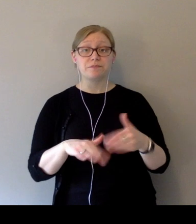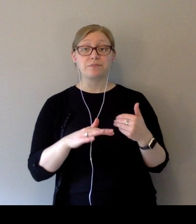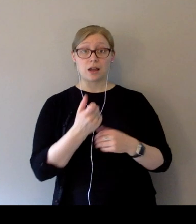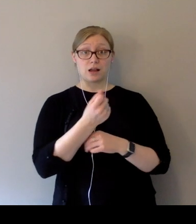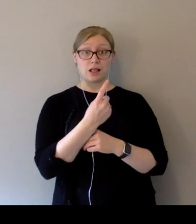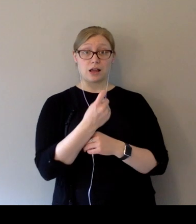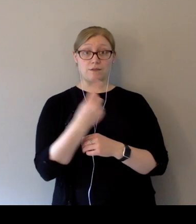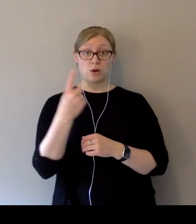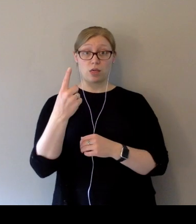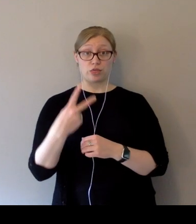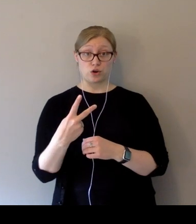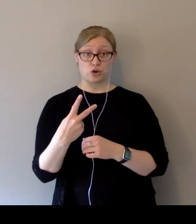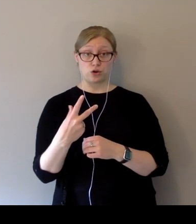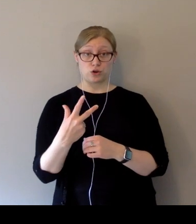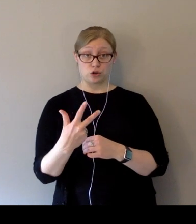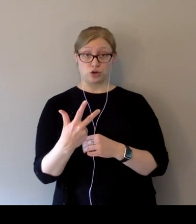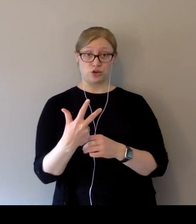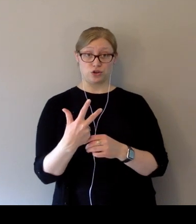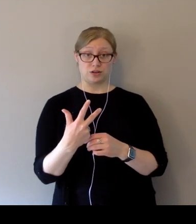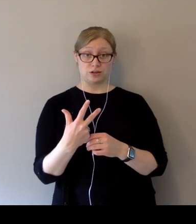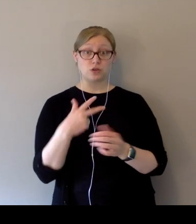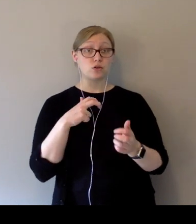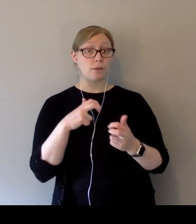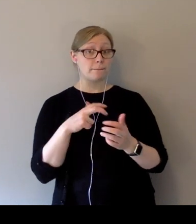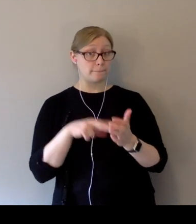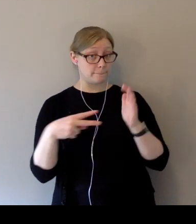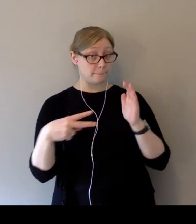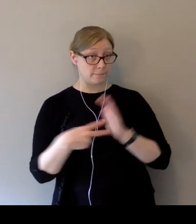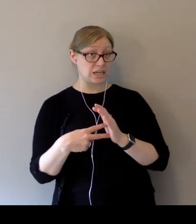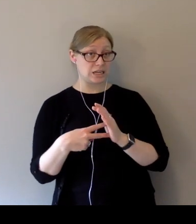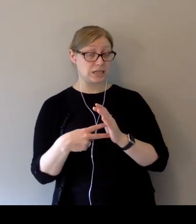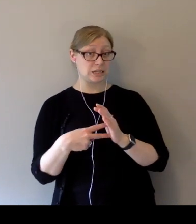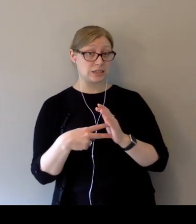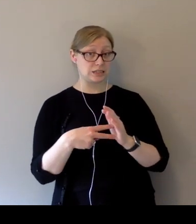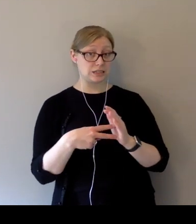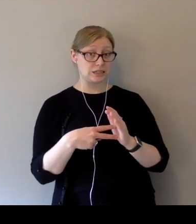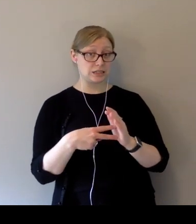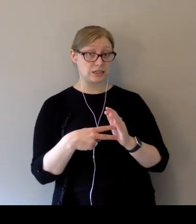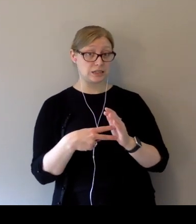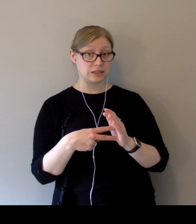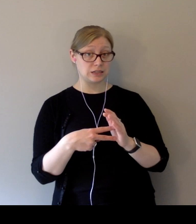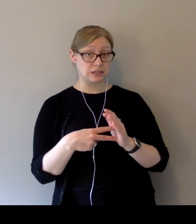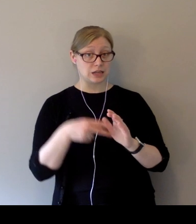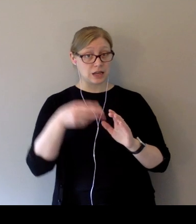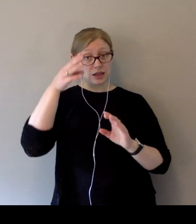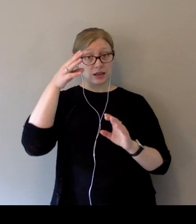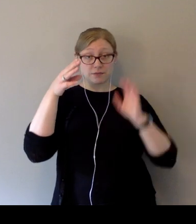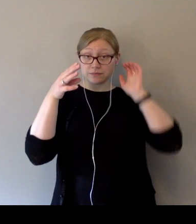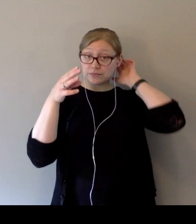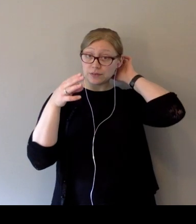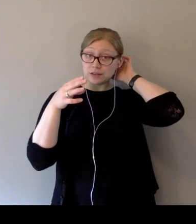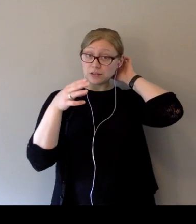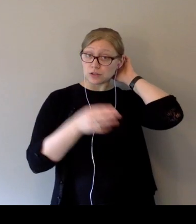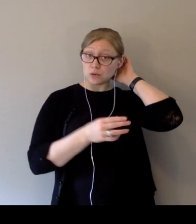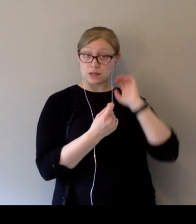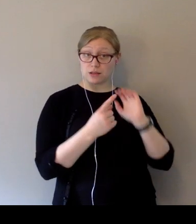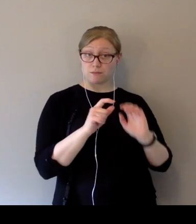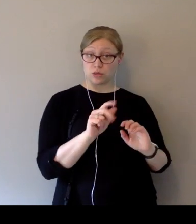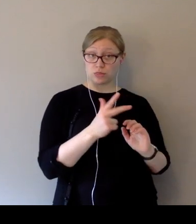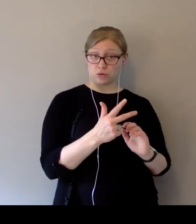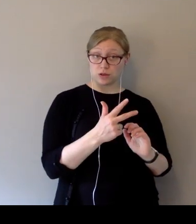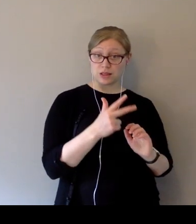So that means that the sides, this would be 11.3. So this would be, if I add 2 to that, so this would